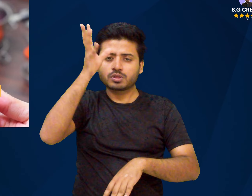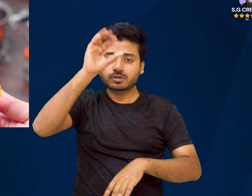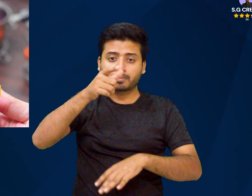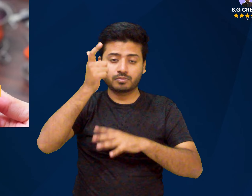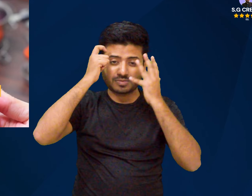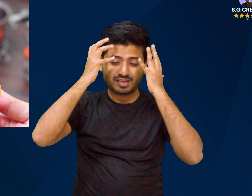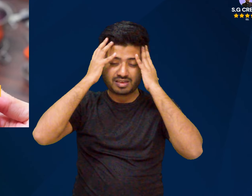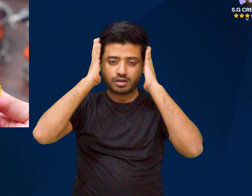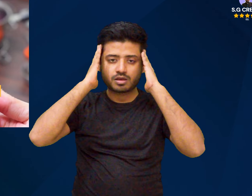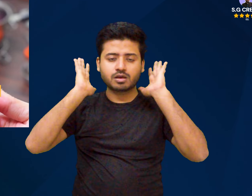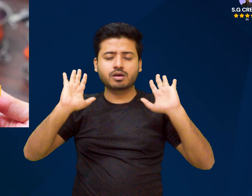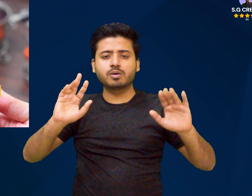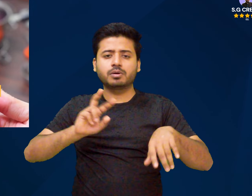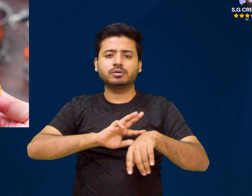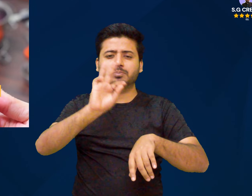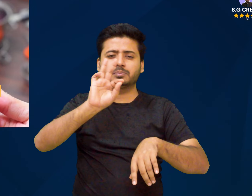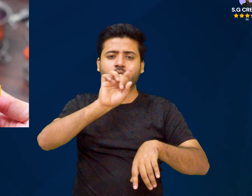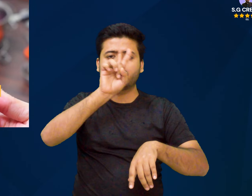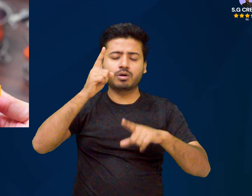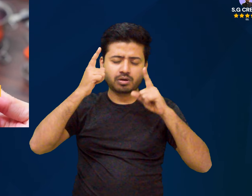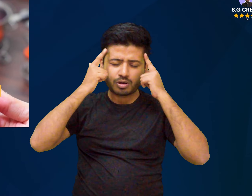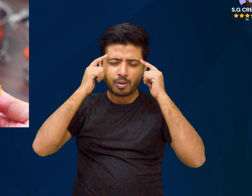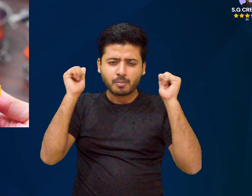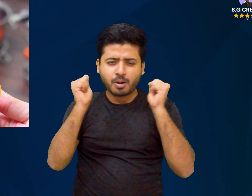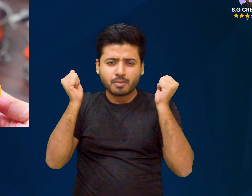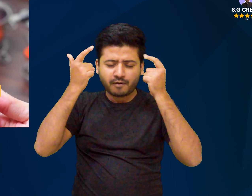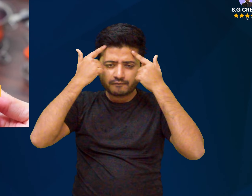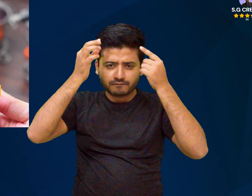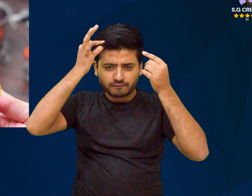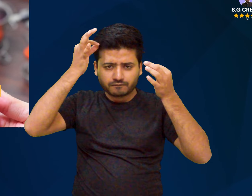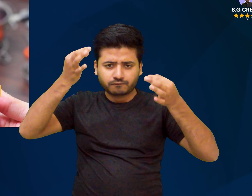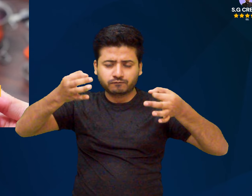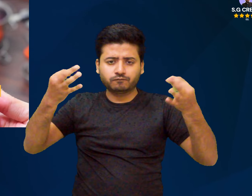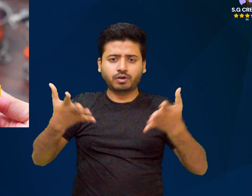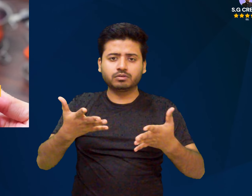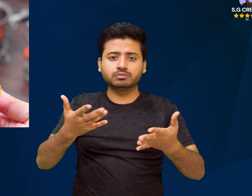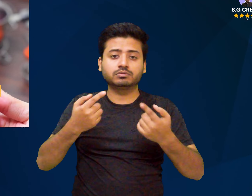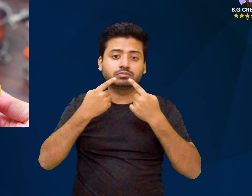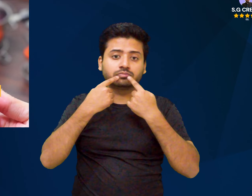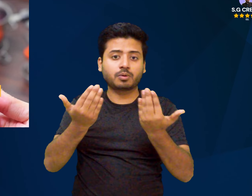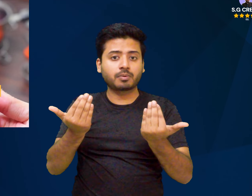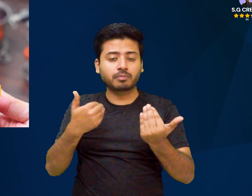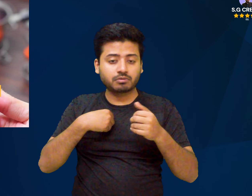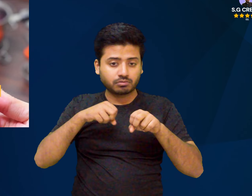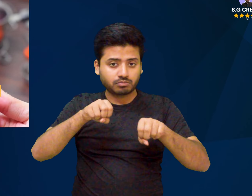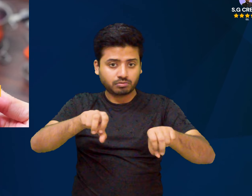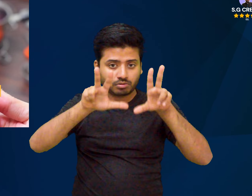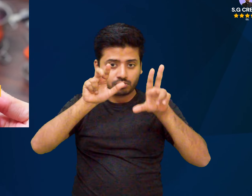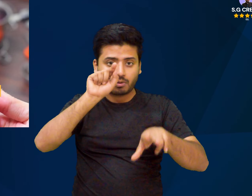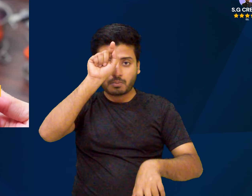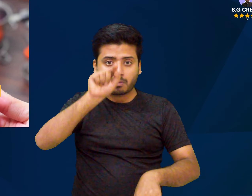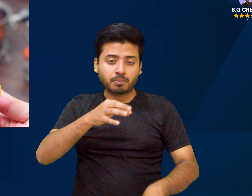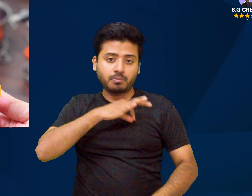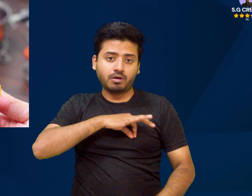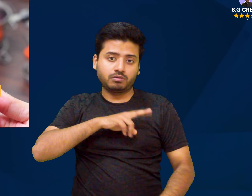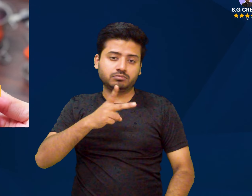and other issues that can hamper hair growth. Fights dandruff. Its mild antibacterial properties help to reduce dandruff and